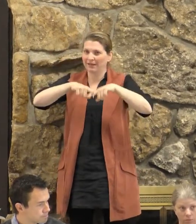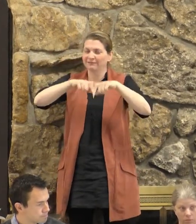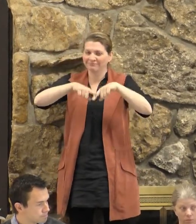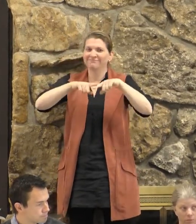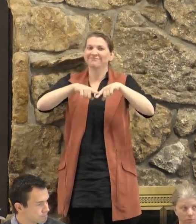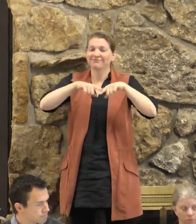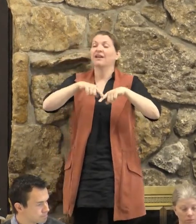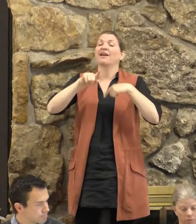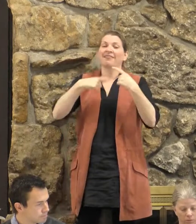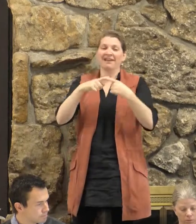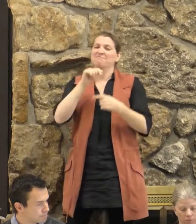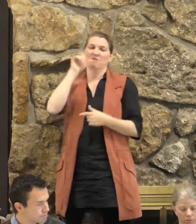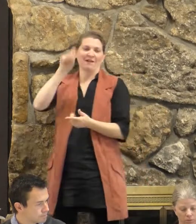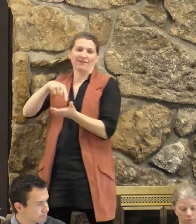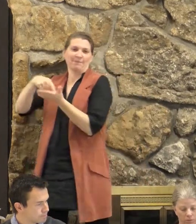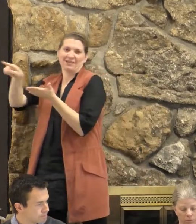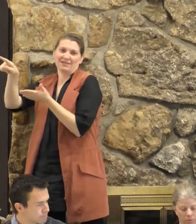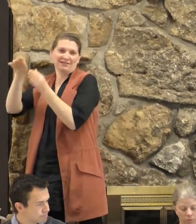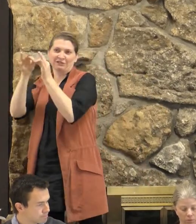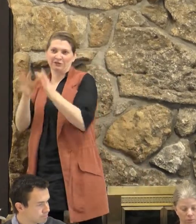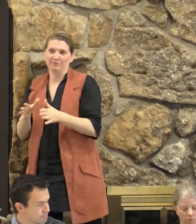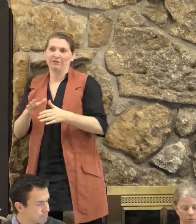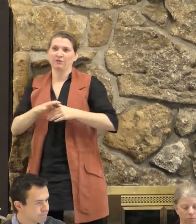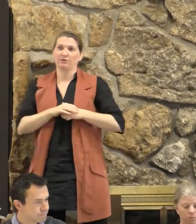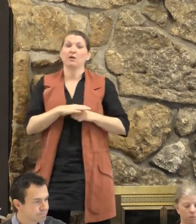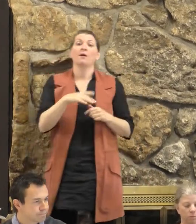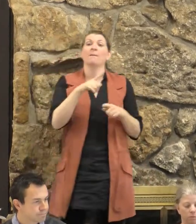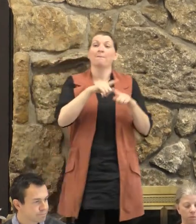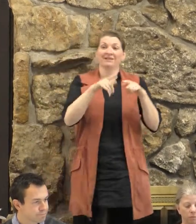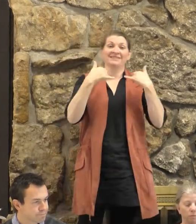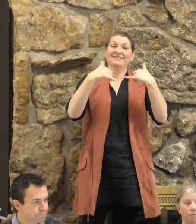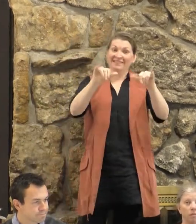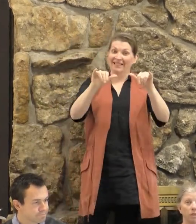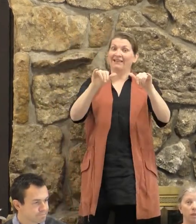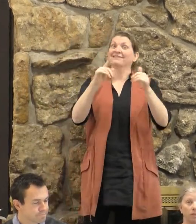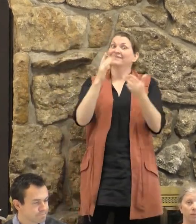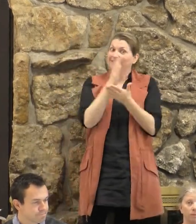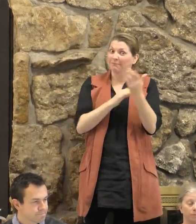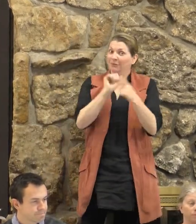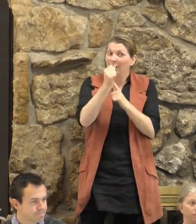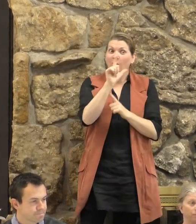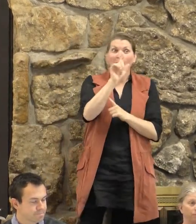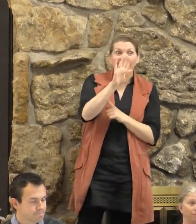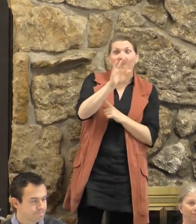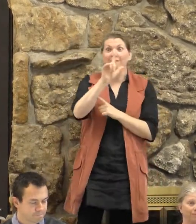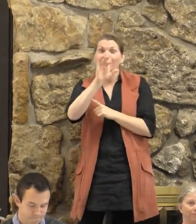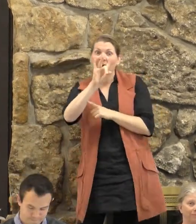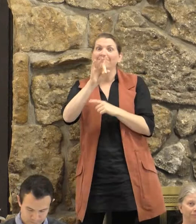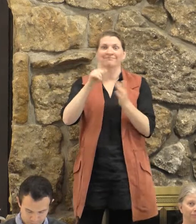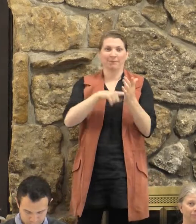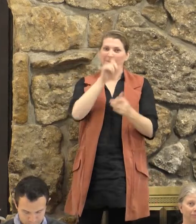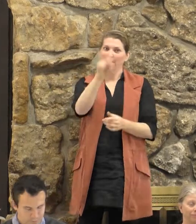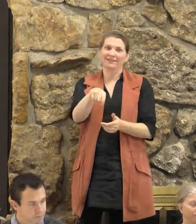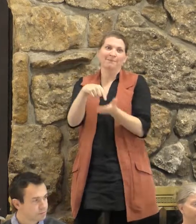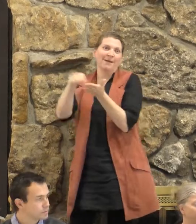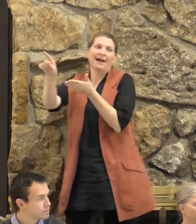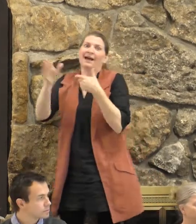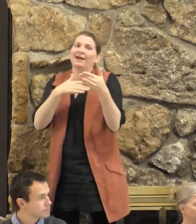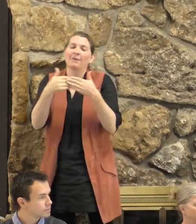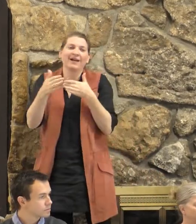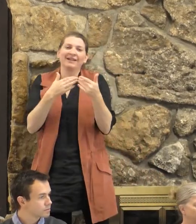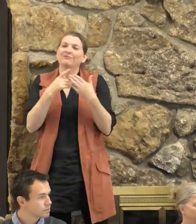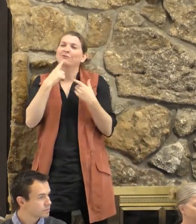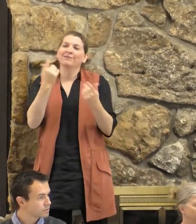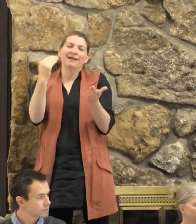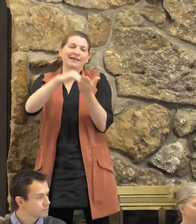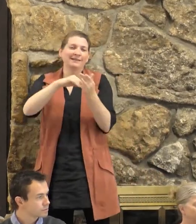life happens so often. And so if that weren't the case, we wouldn't be able to make any money either. So, and